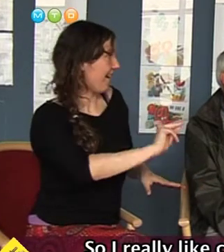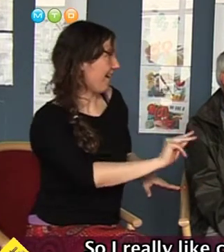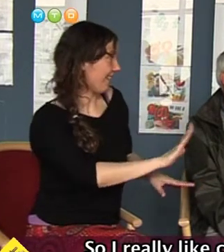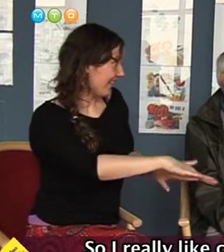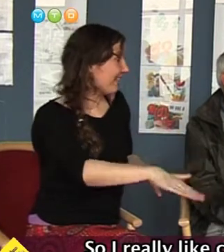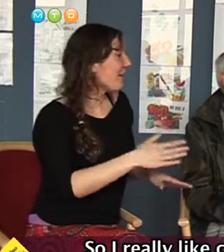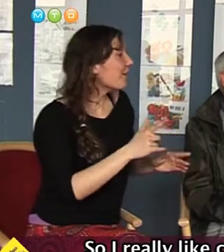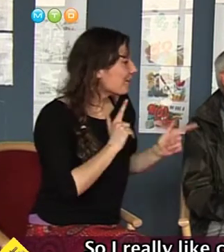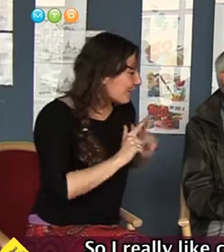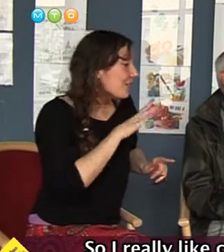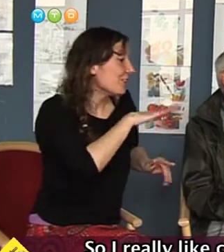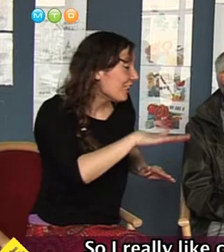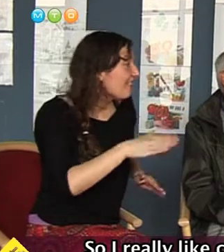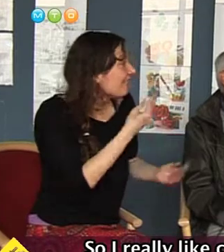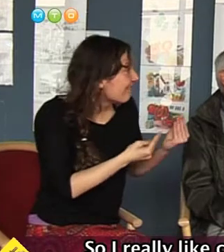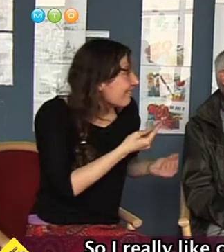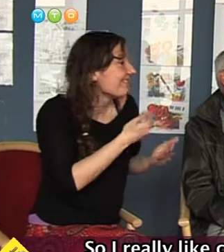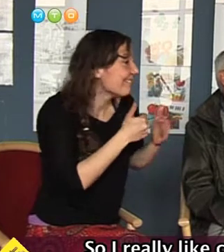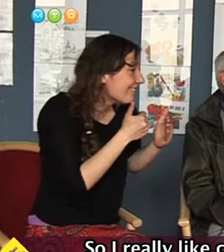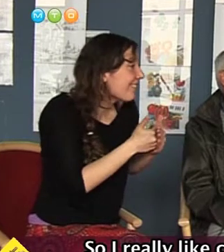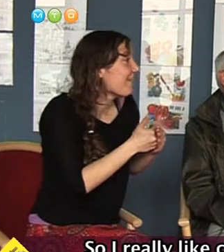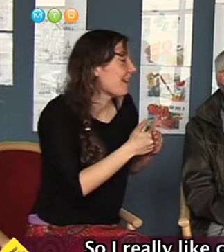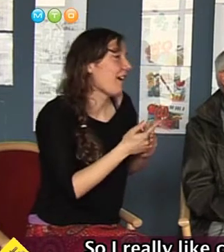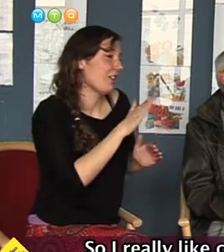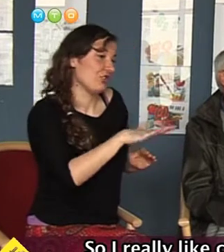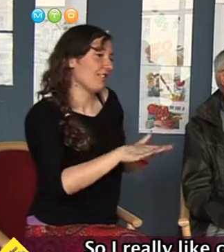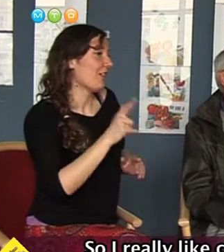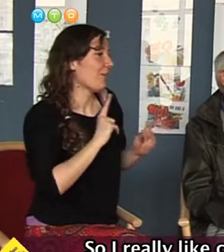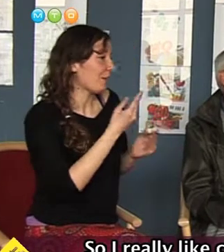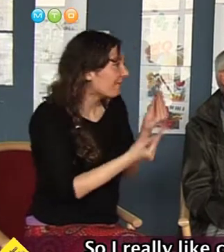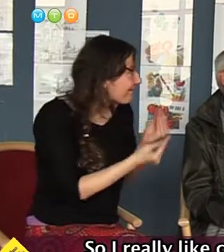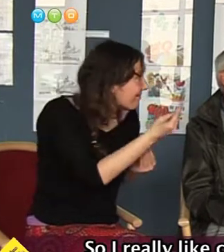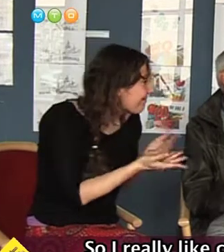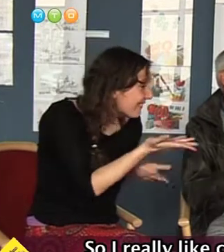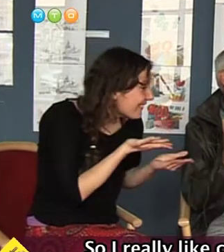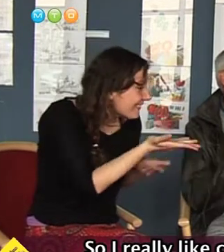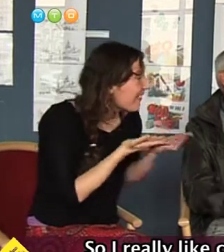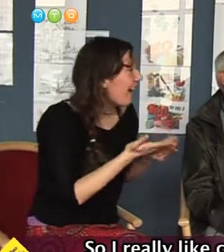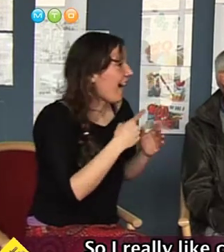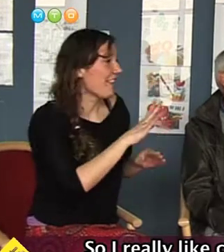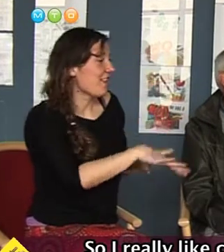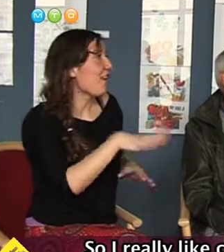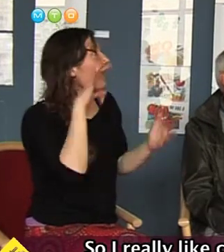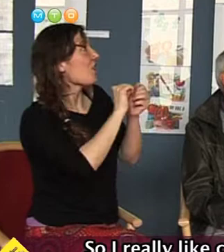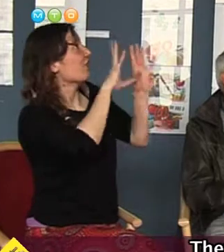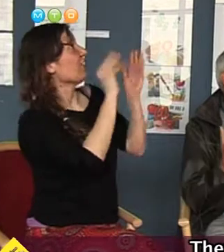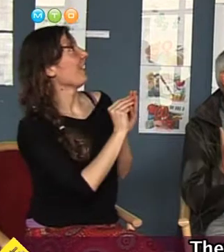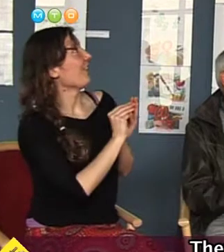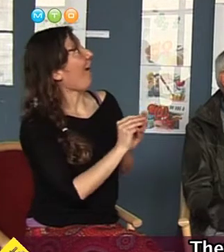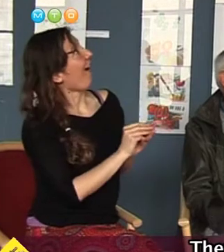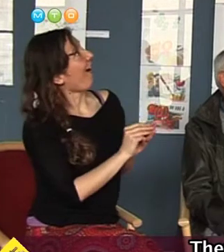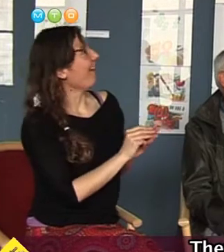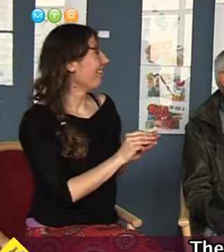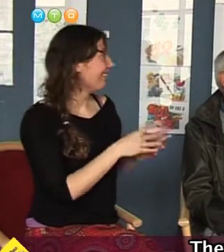So I really like children. I like children because I can play with them, and children can believe everything. And they have a